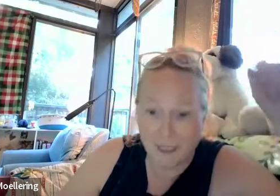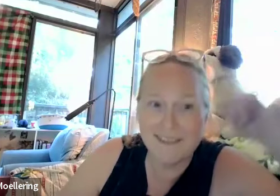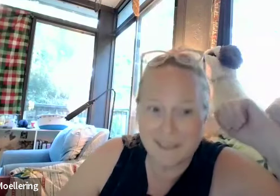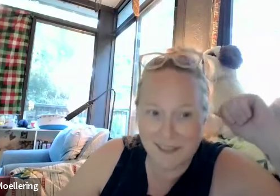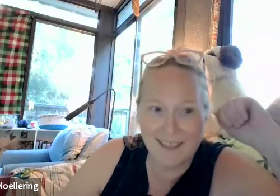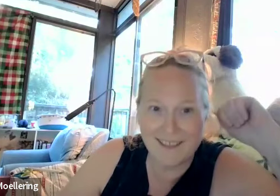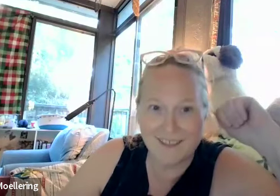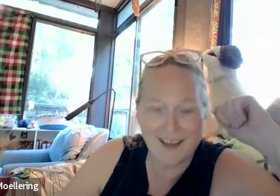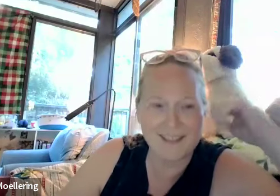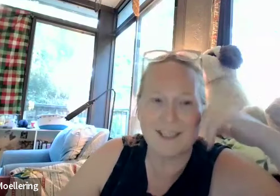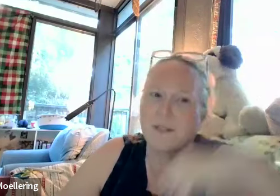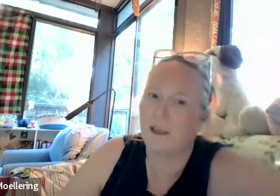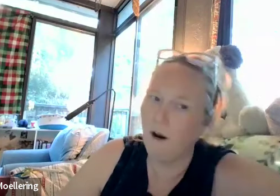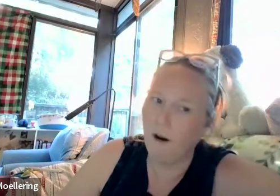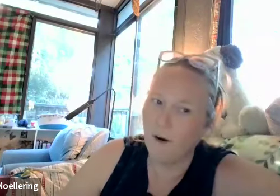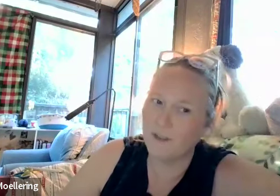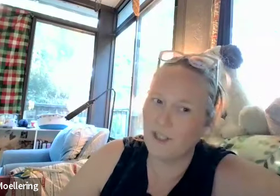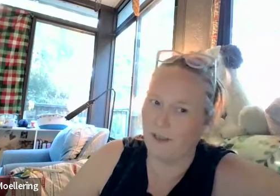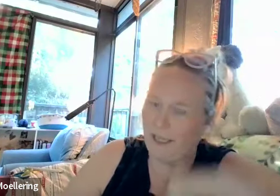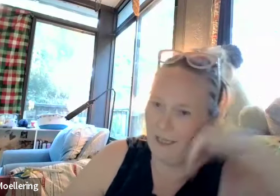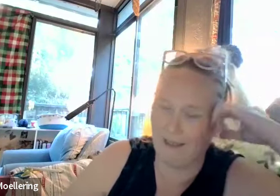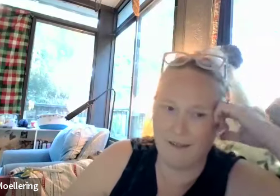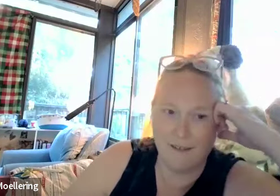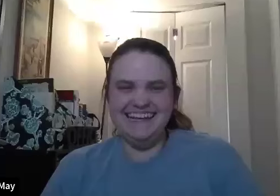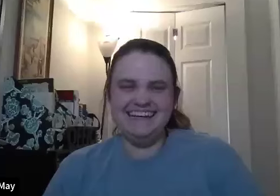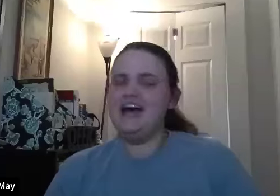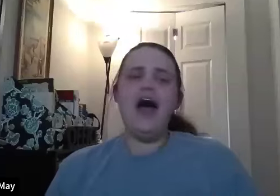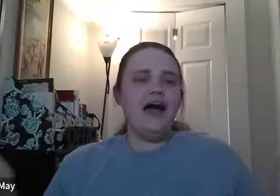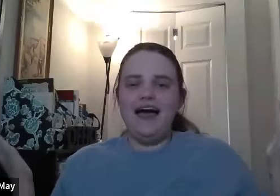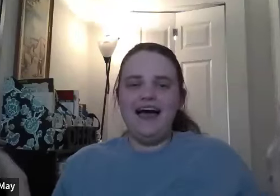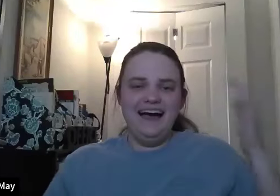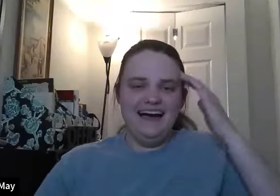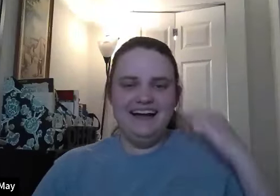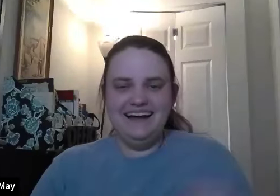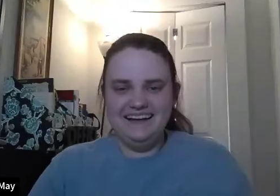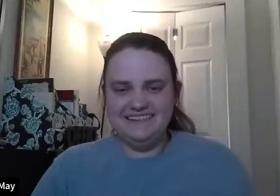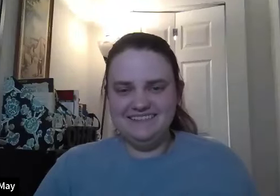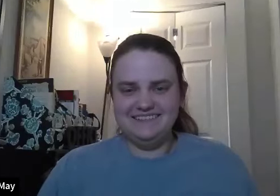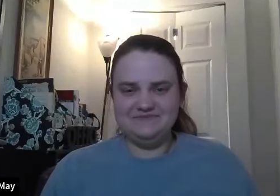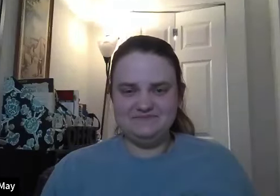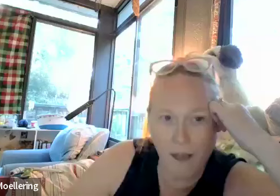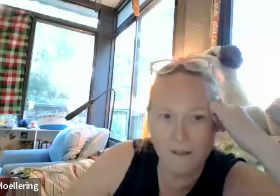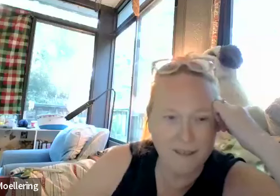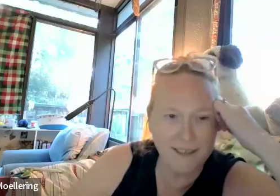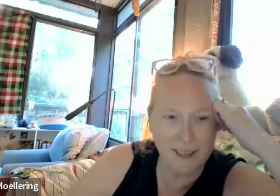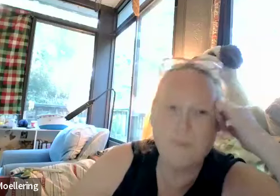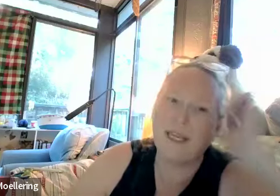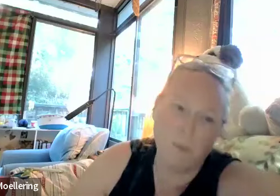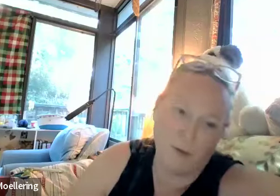really looks like in class, I was like, oh, Gillian. It would be like if I went to Spain and said, hola. You know, I mean, come on